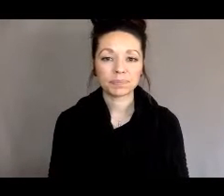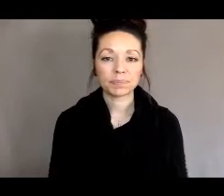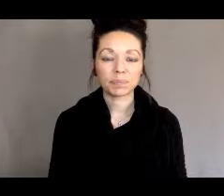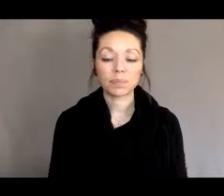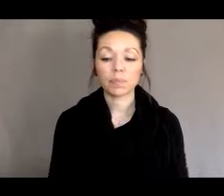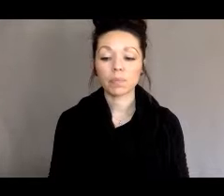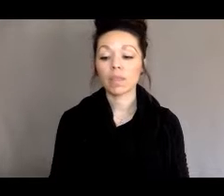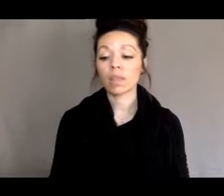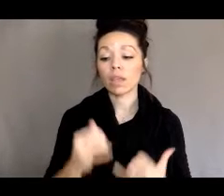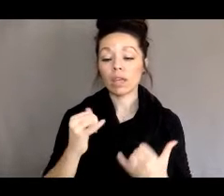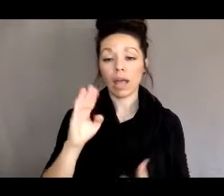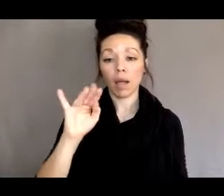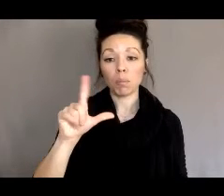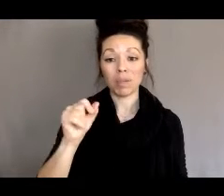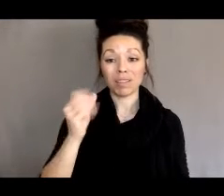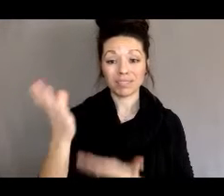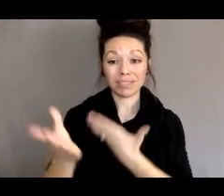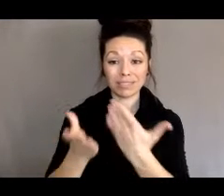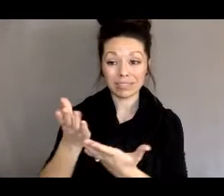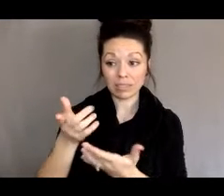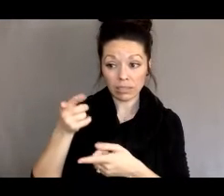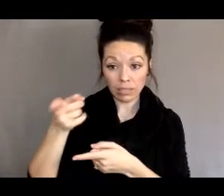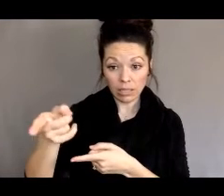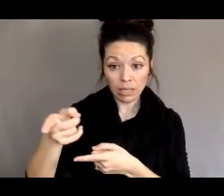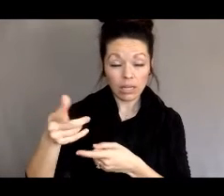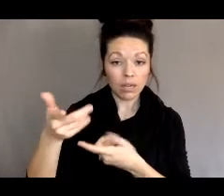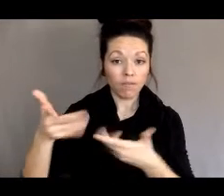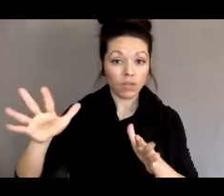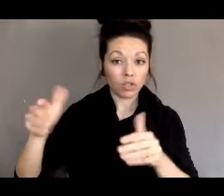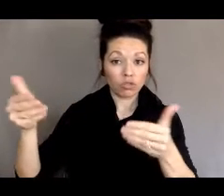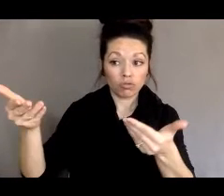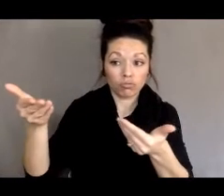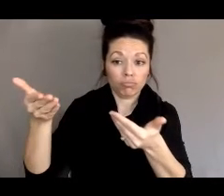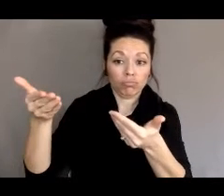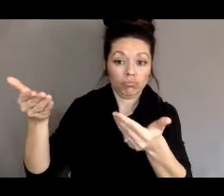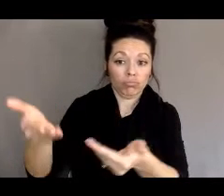Of the bills that we are seeing so far that have been introduced,